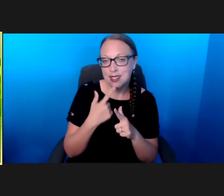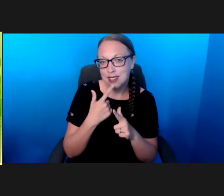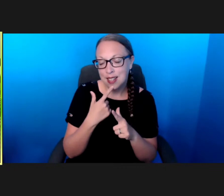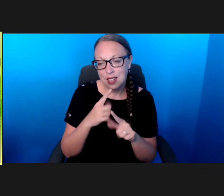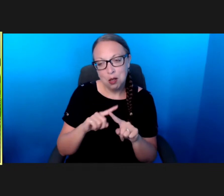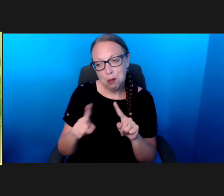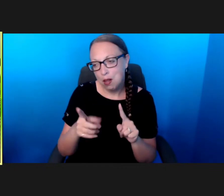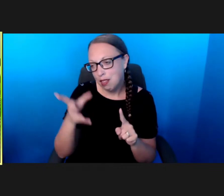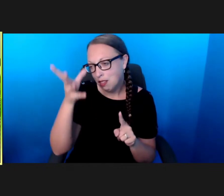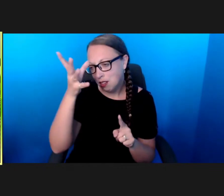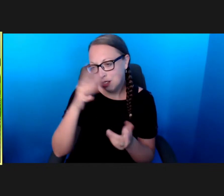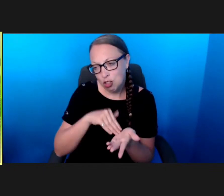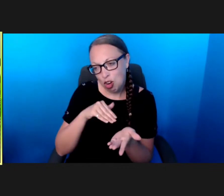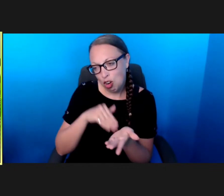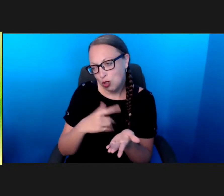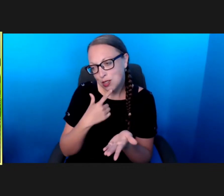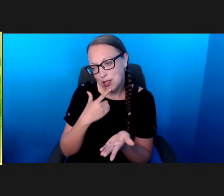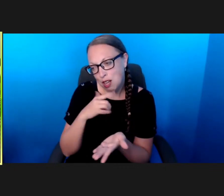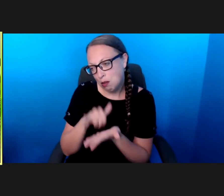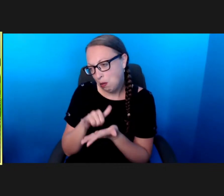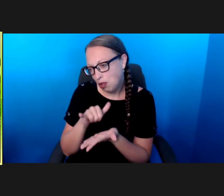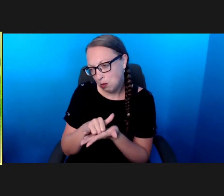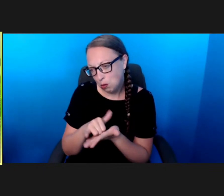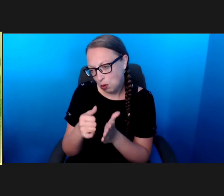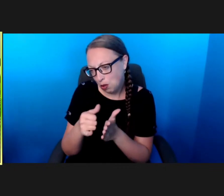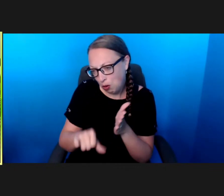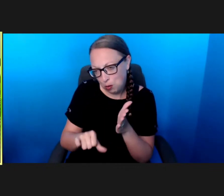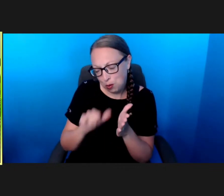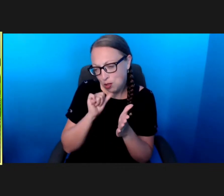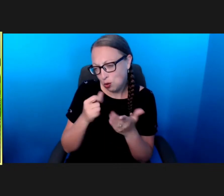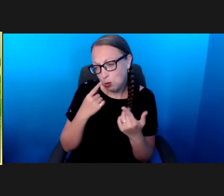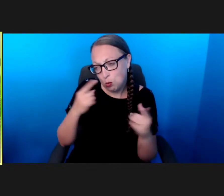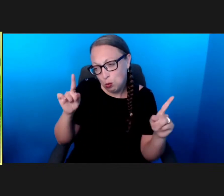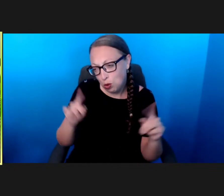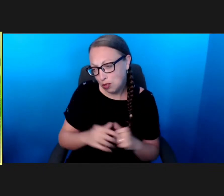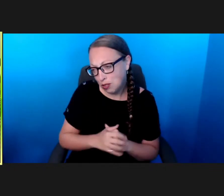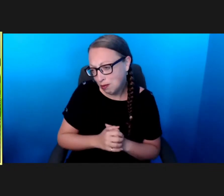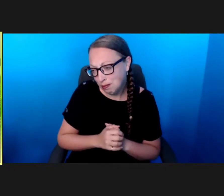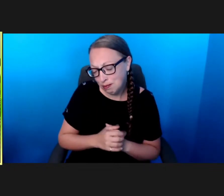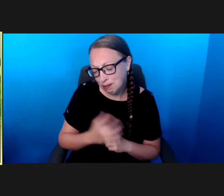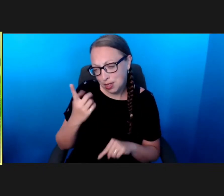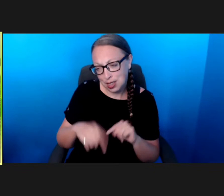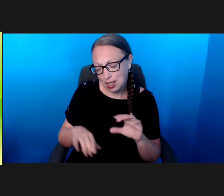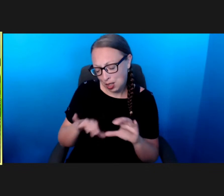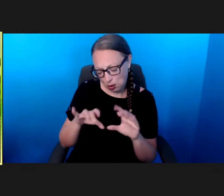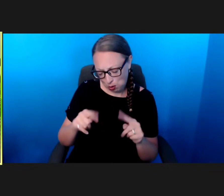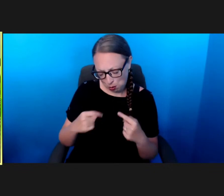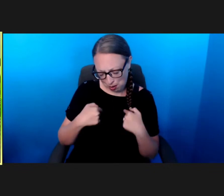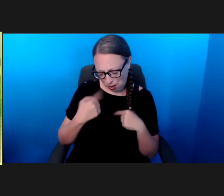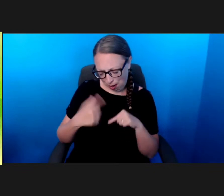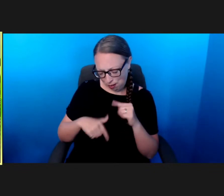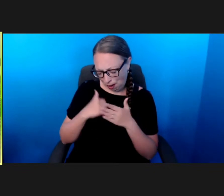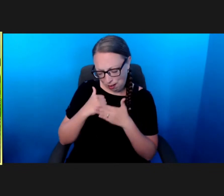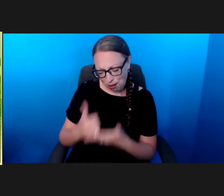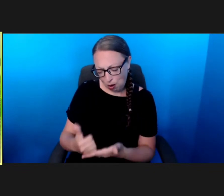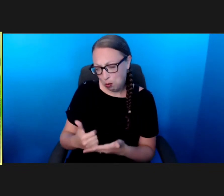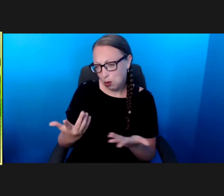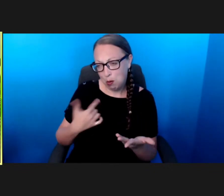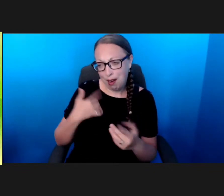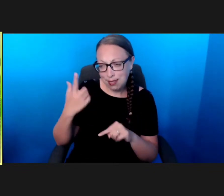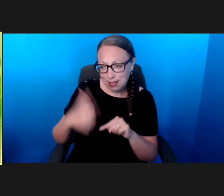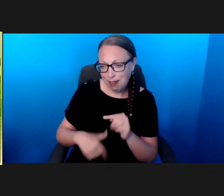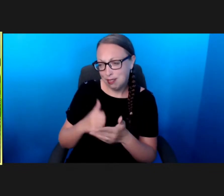doctor said it's impossible. An operation wouldn't work. He can't do it. I can't help you. I can't help